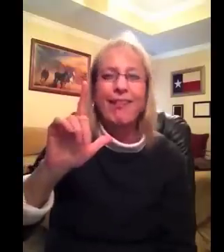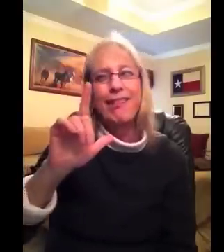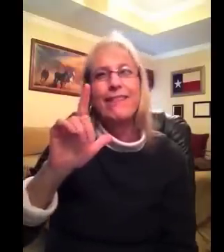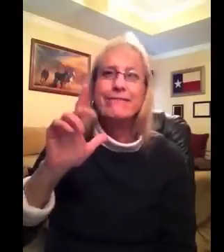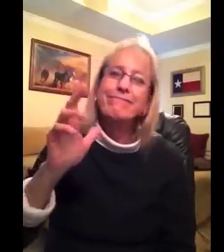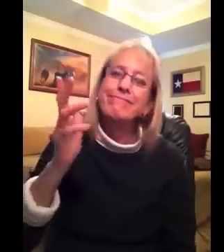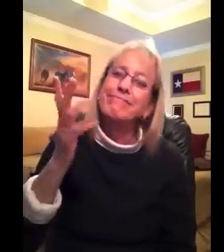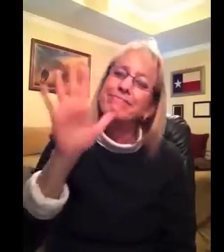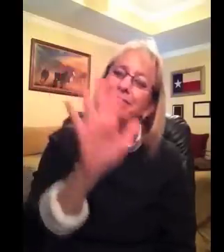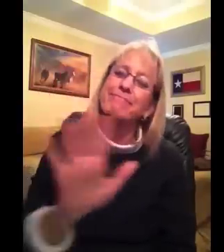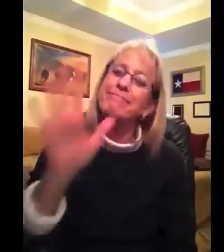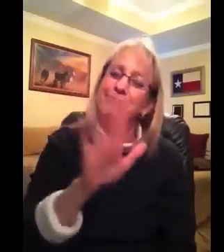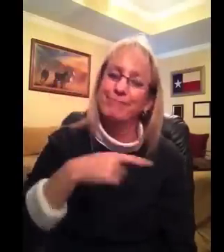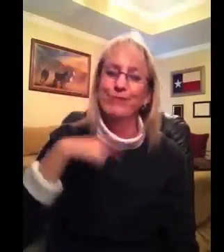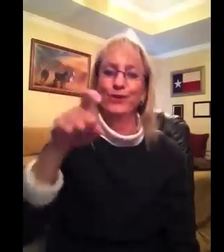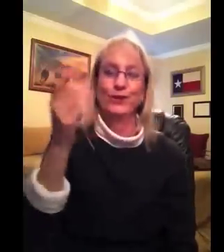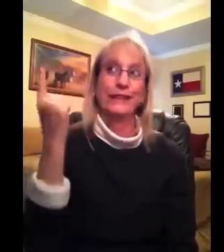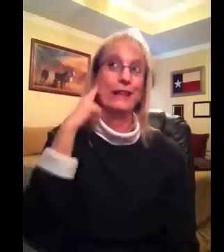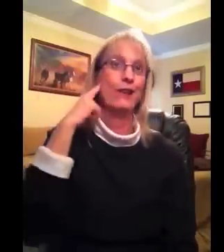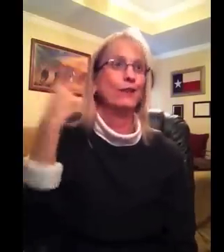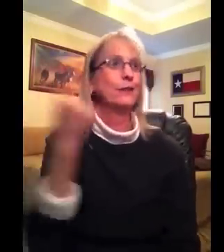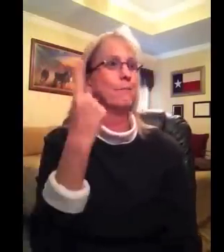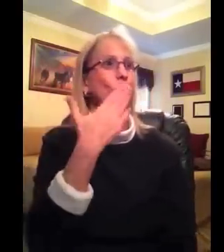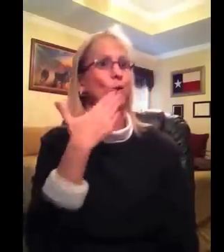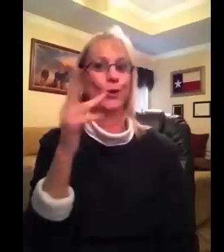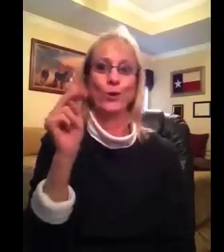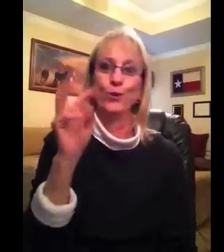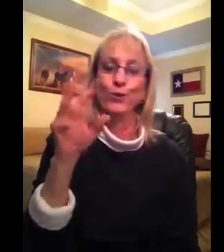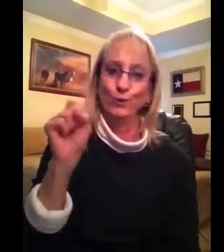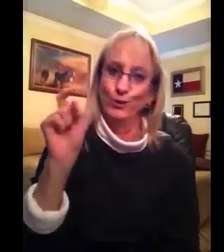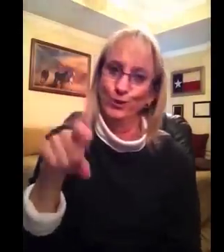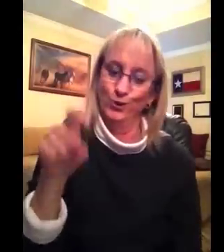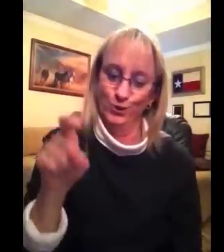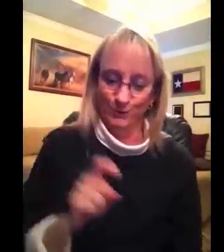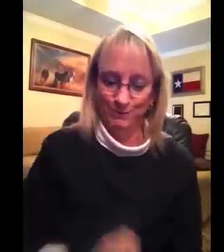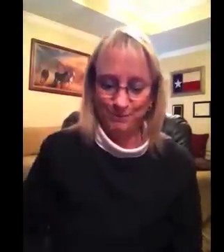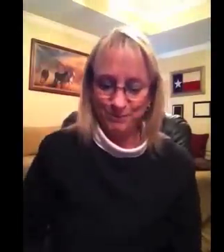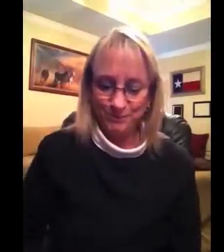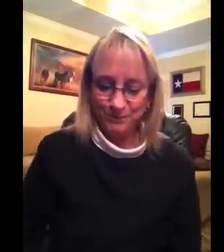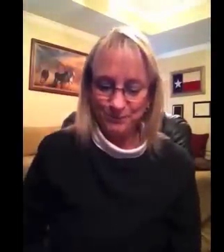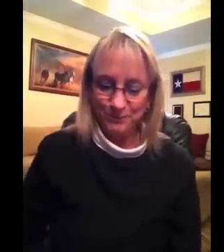so we should get the good news from IRS around April.